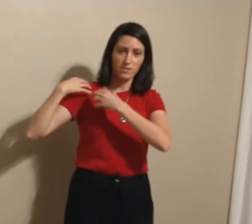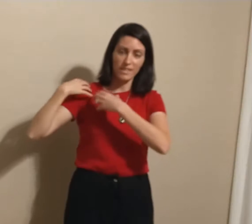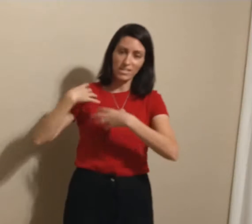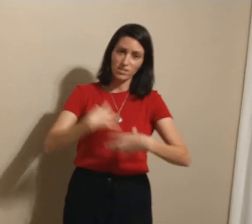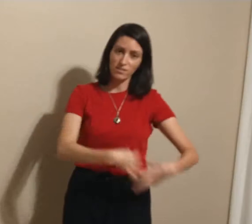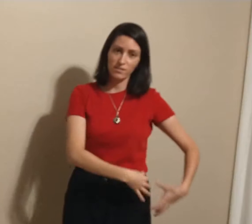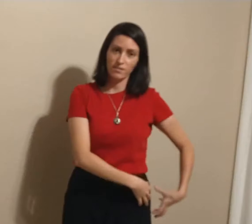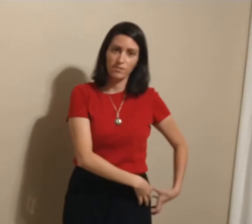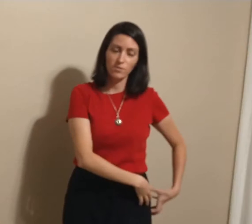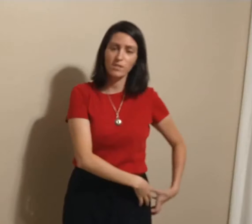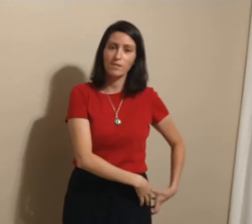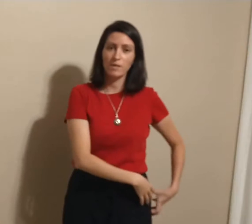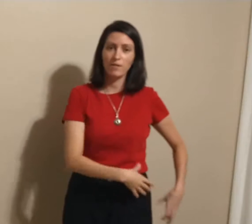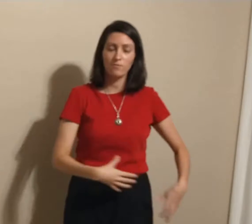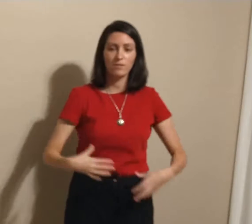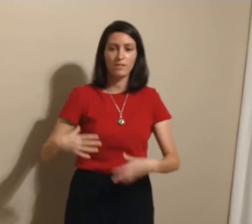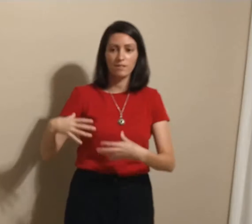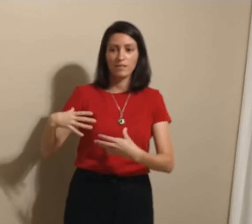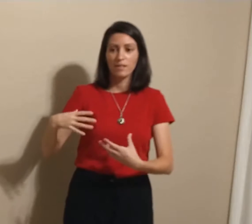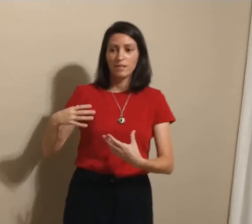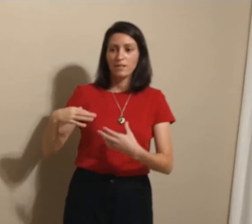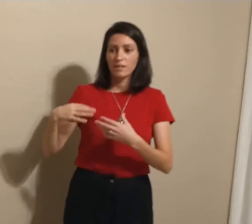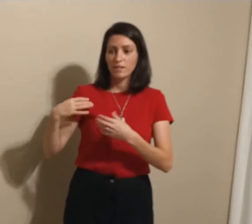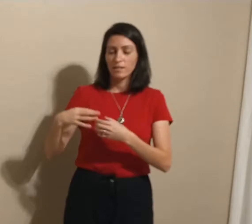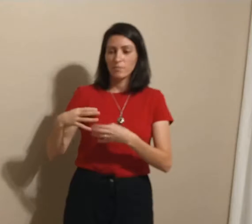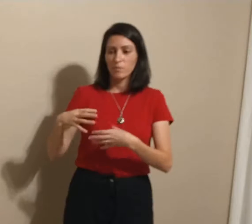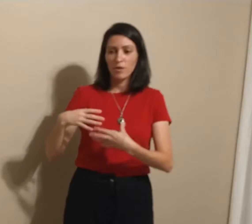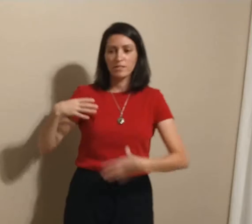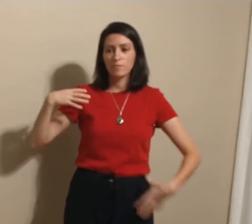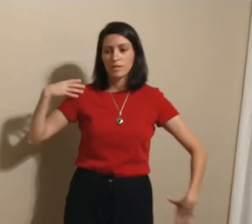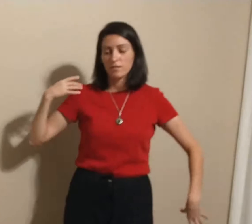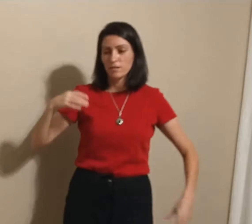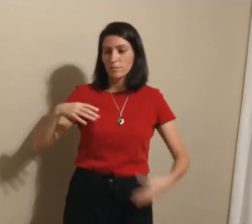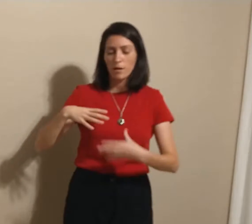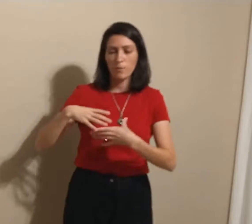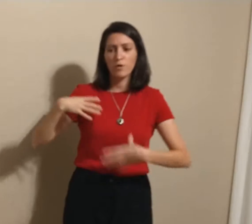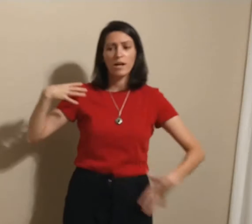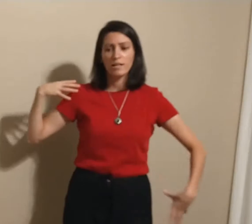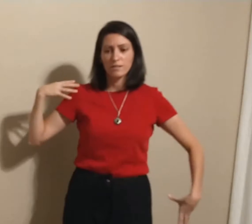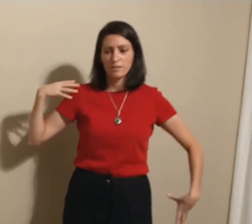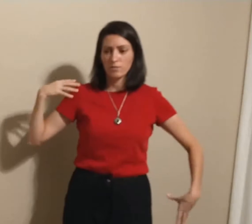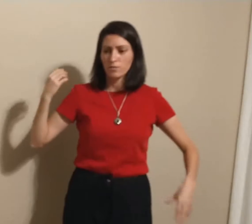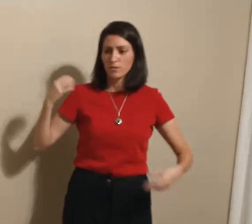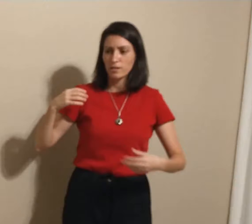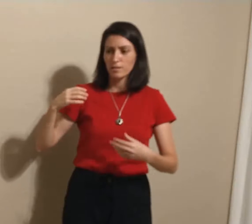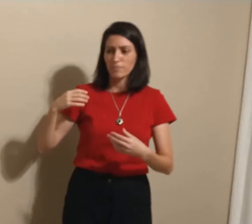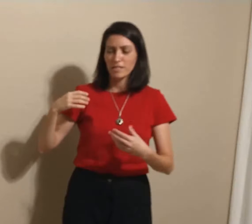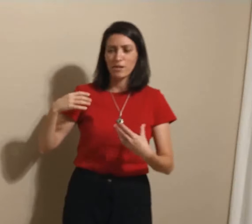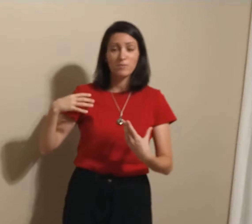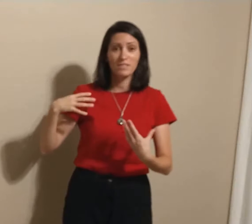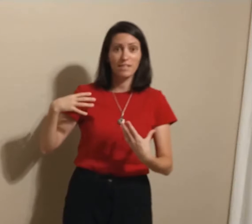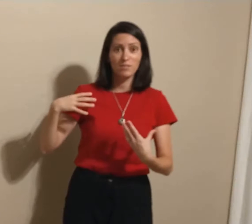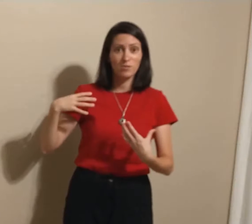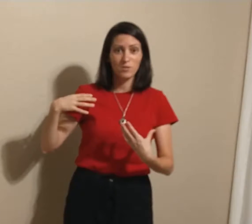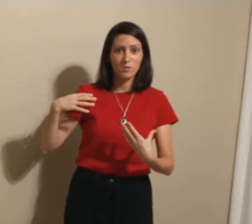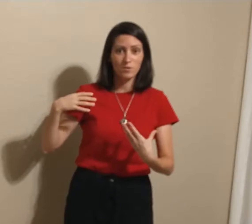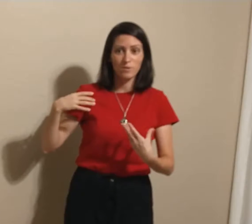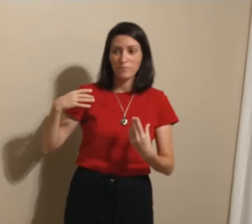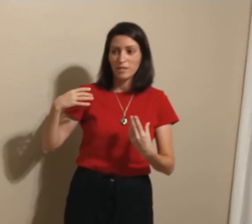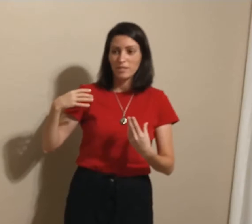these sashes. You see them now for like, I'm a bridesmaid, or I'm a bride, or I saw one today at the grocery store.